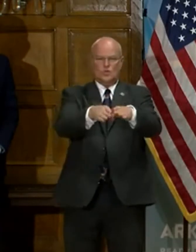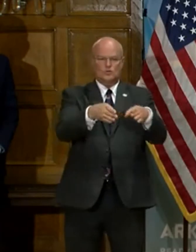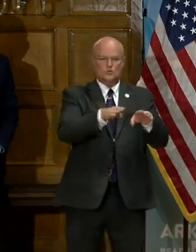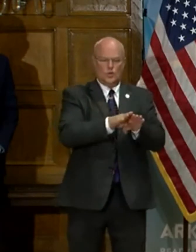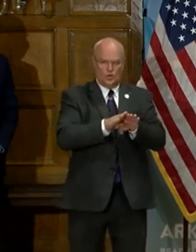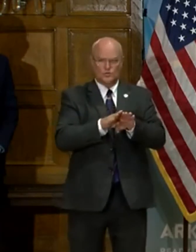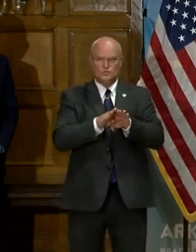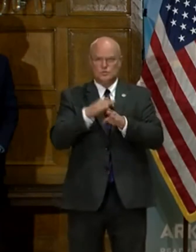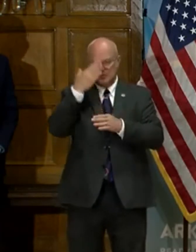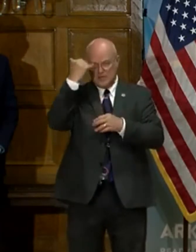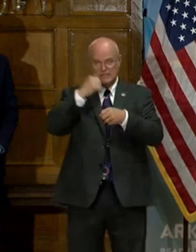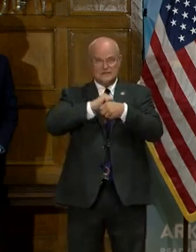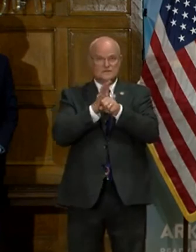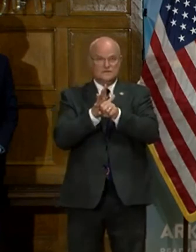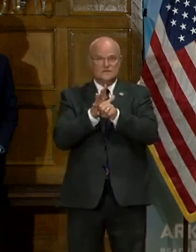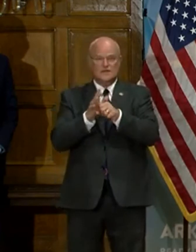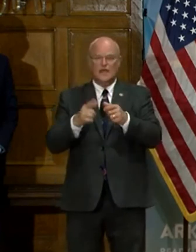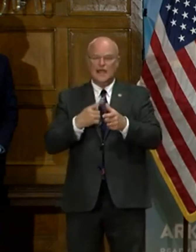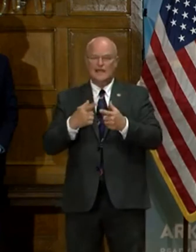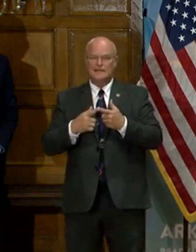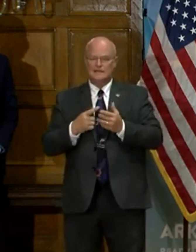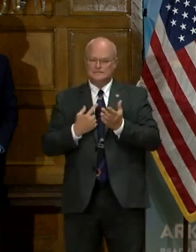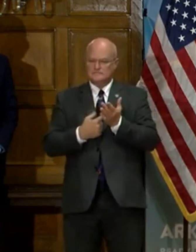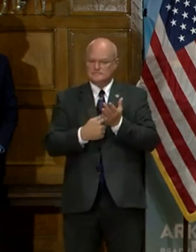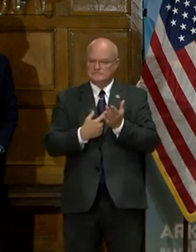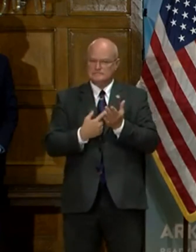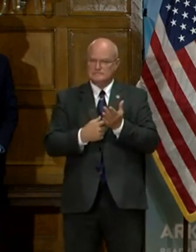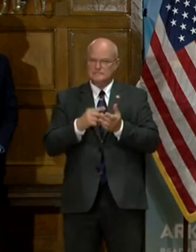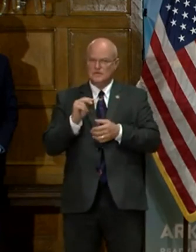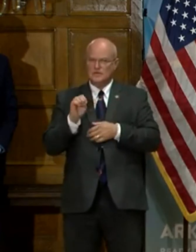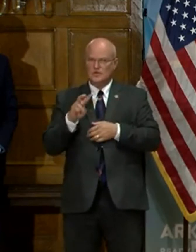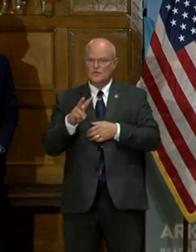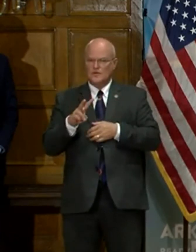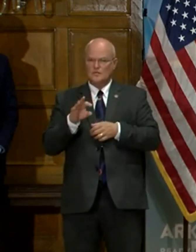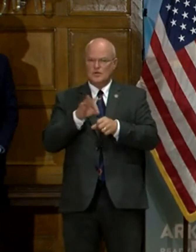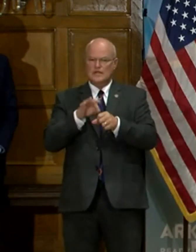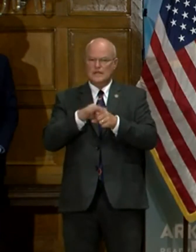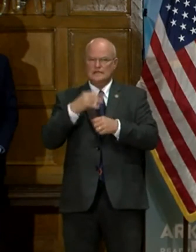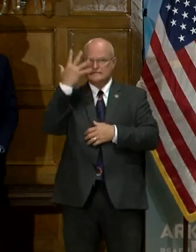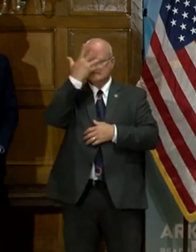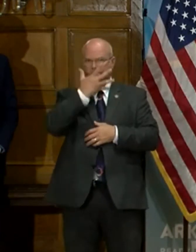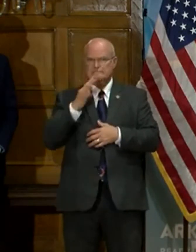COVID. And the question still was, what is the November election going to look like?